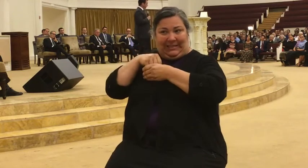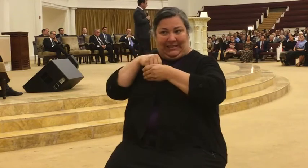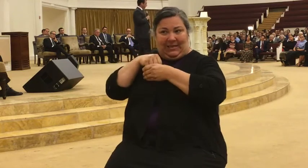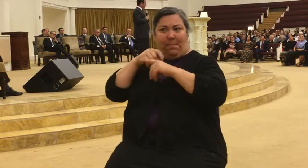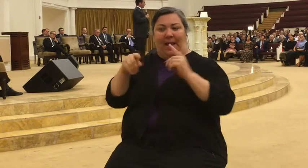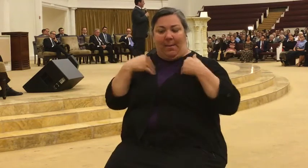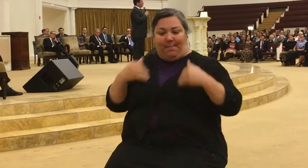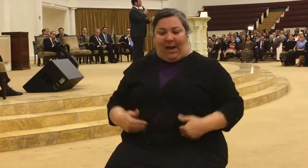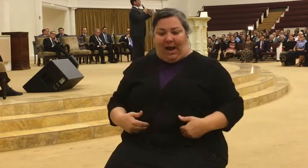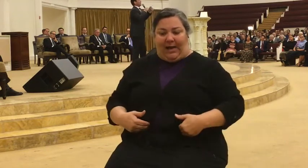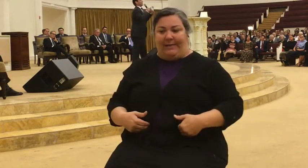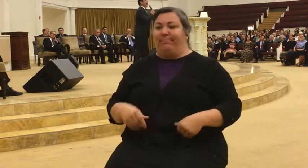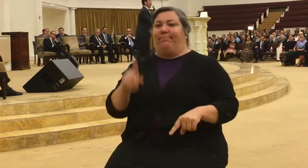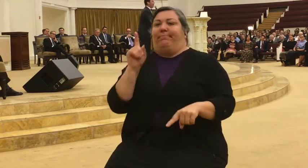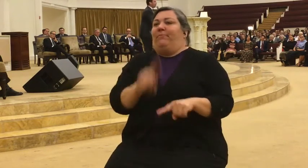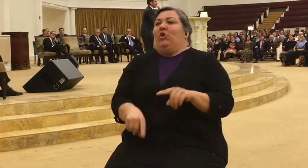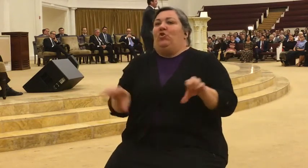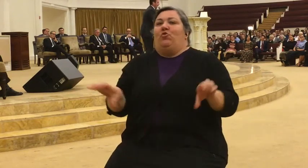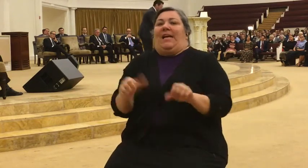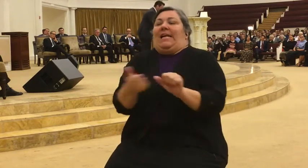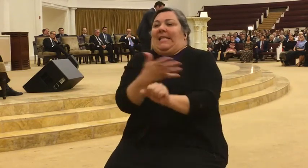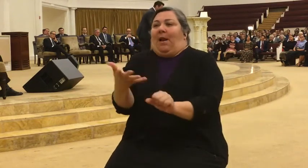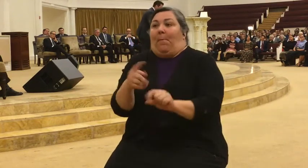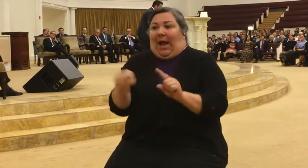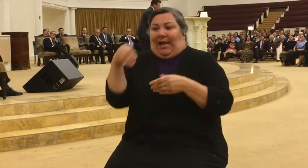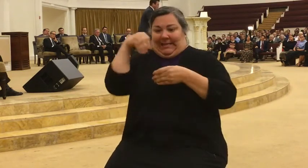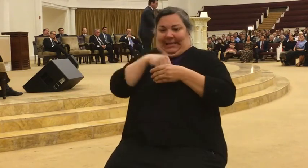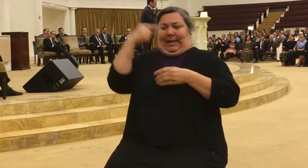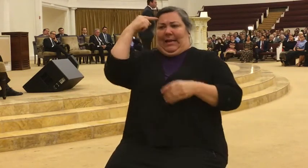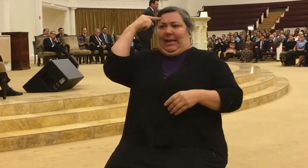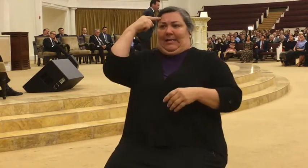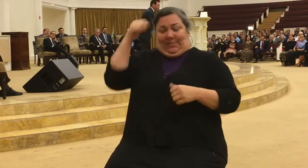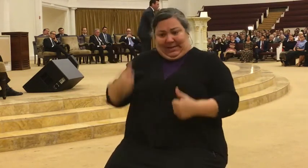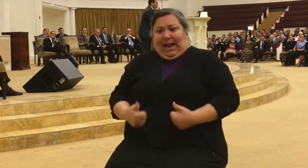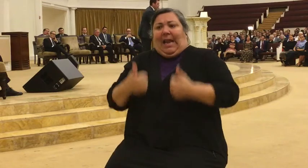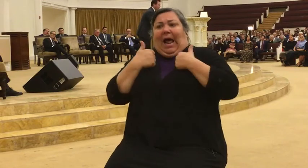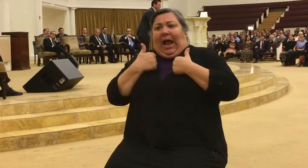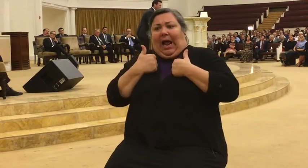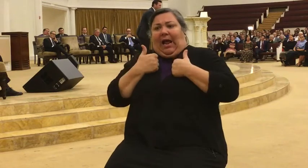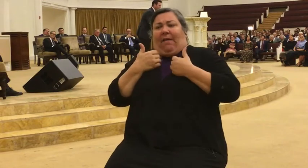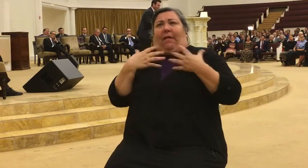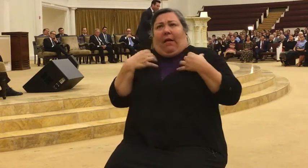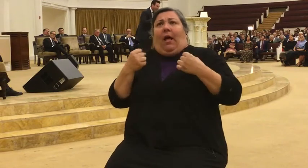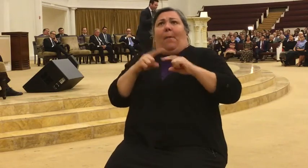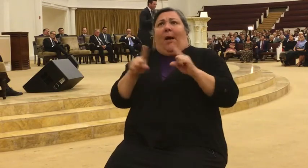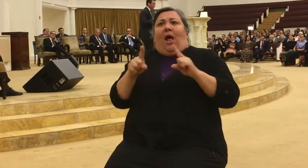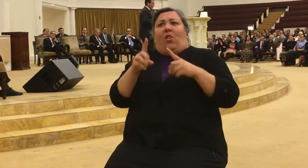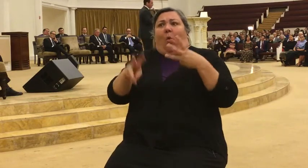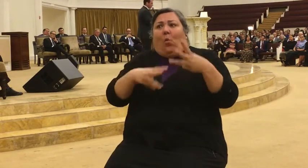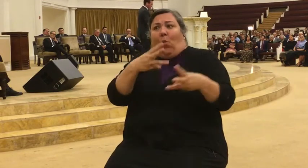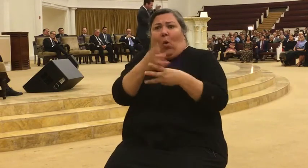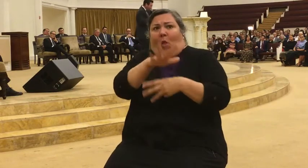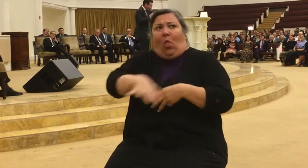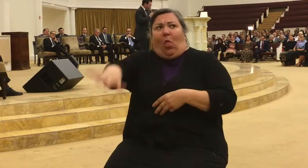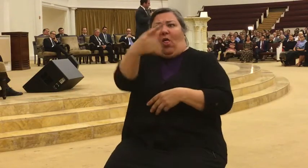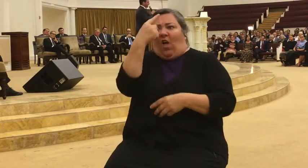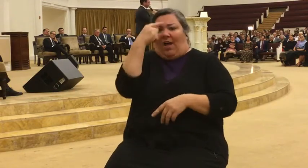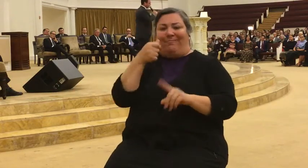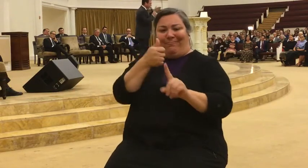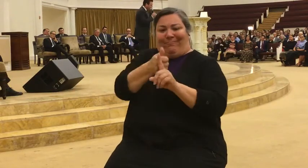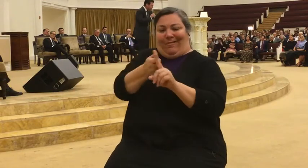impaired. He was alive and well, but the world thought he was dead. He could